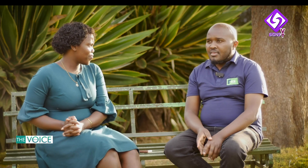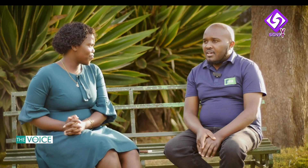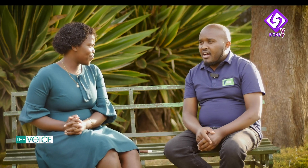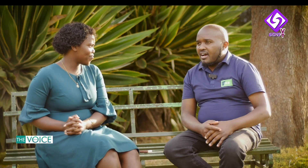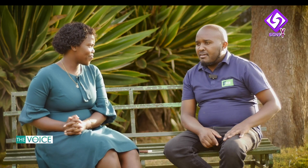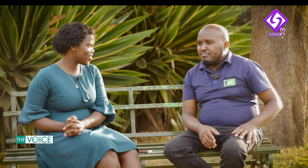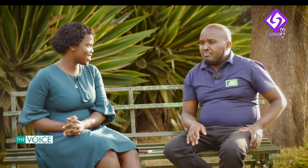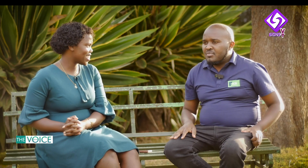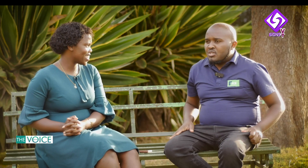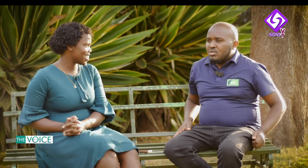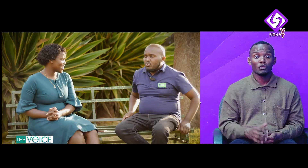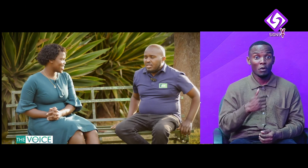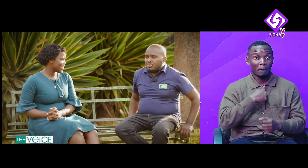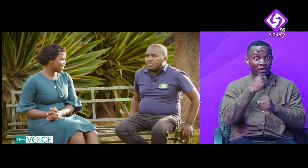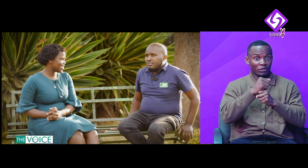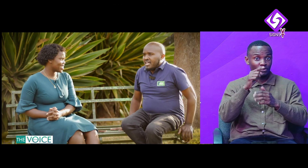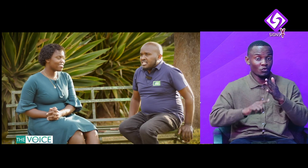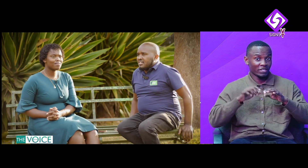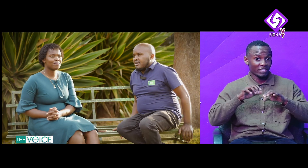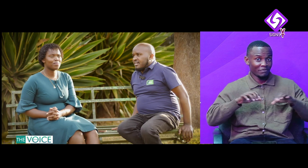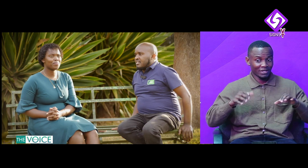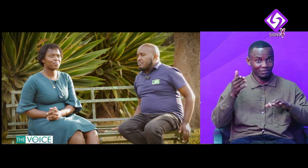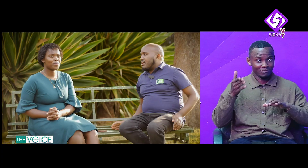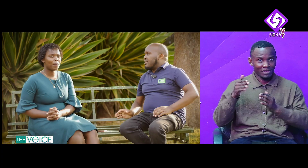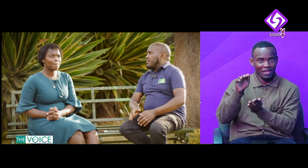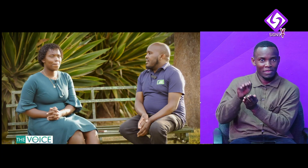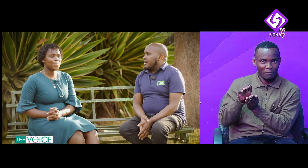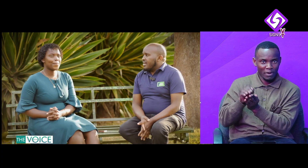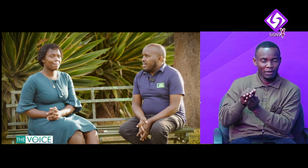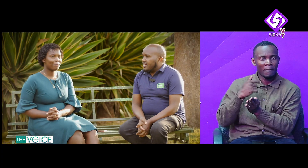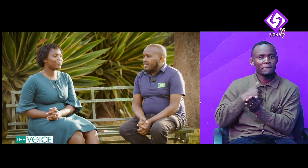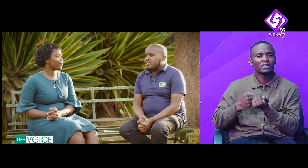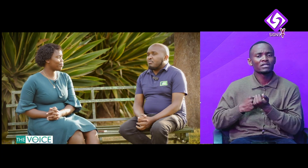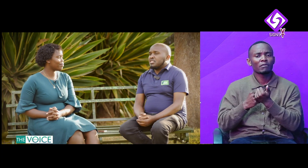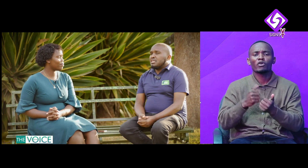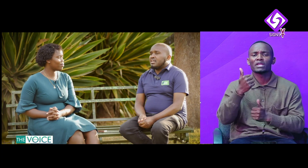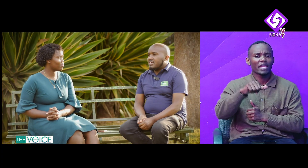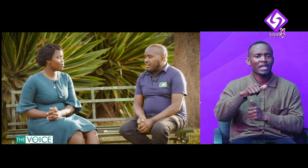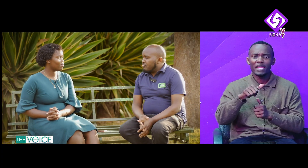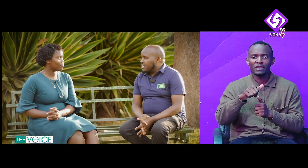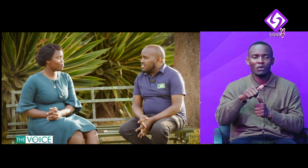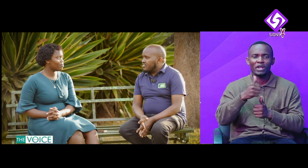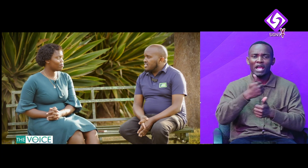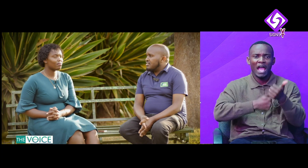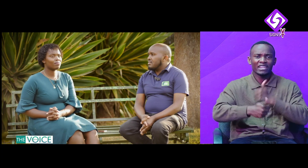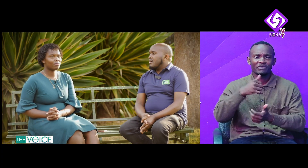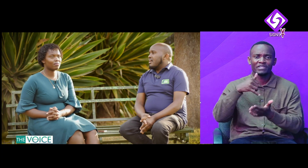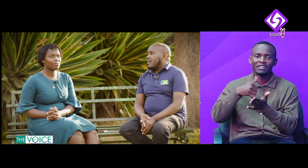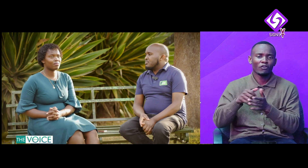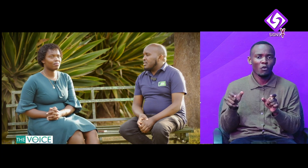field? So what I do in marketing at the bank, I support any kind of media